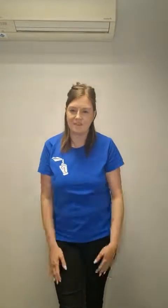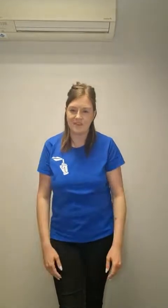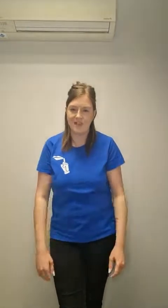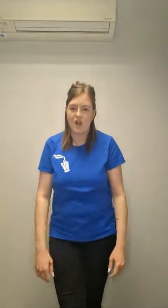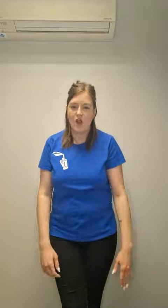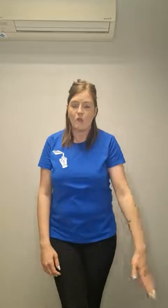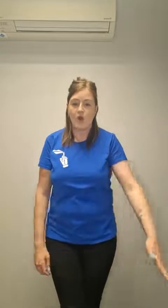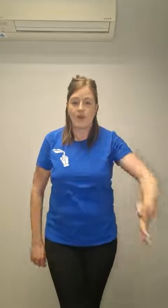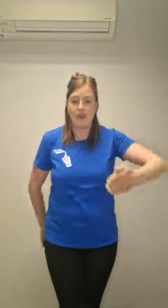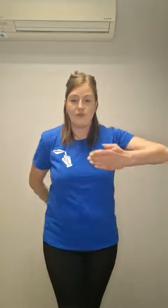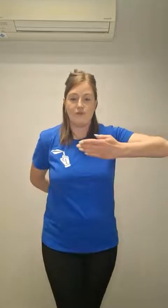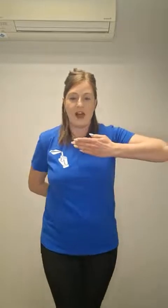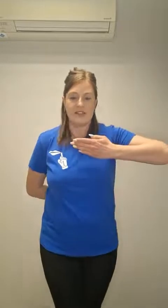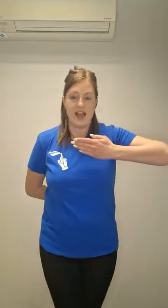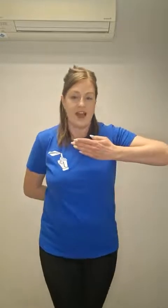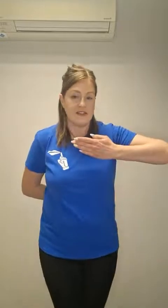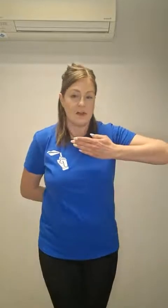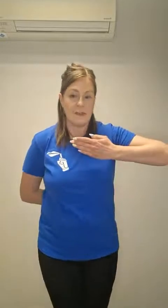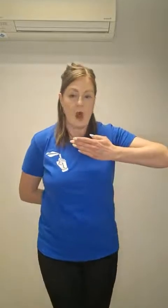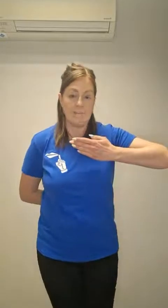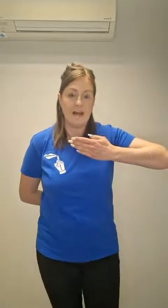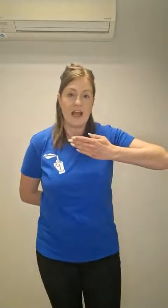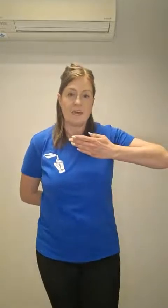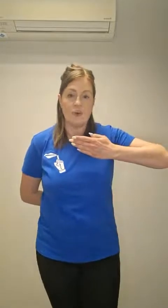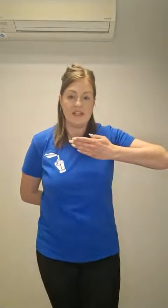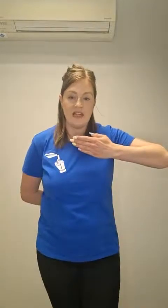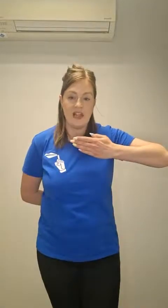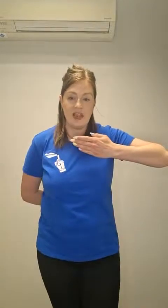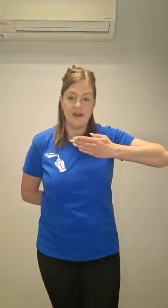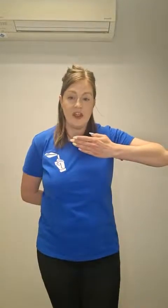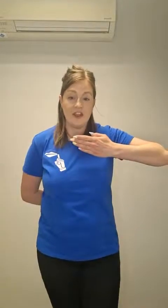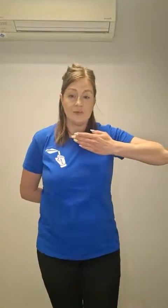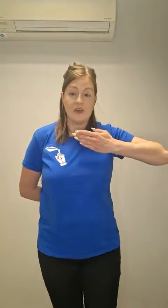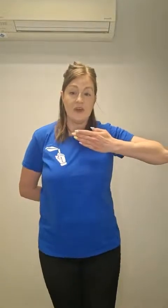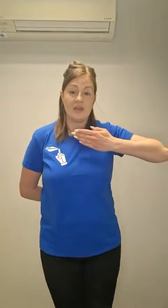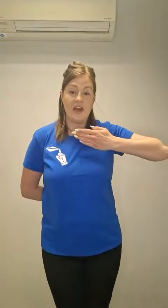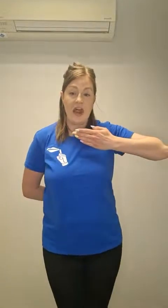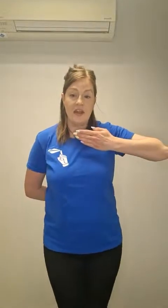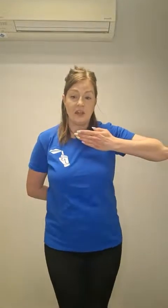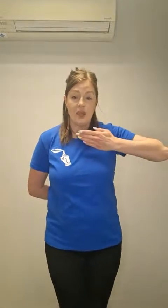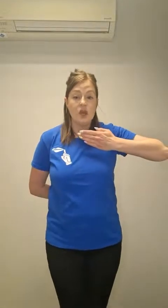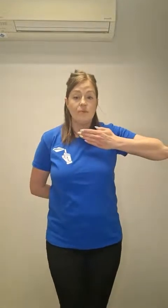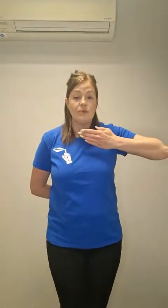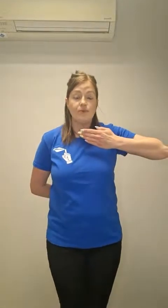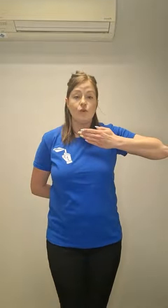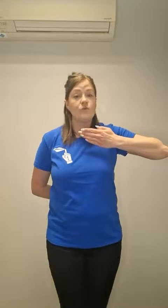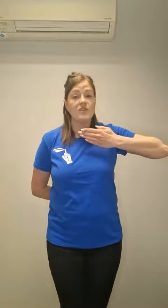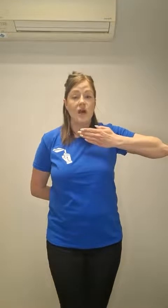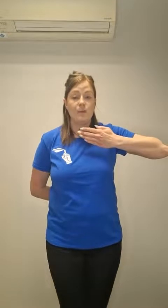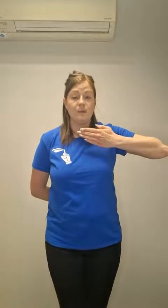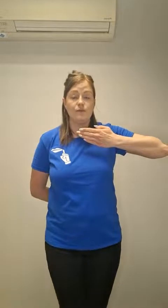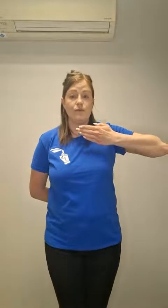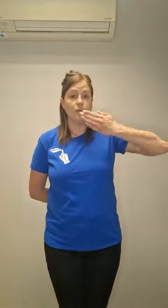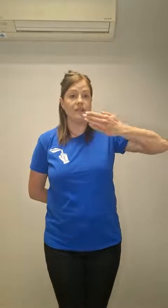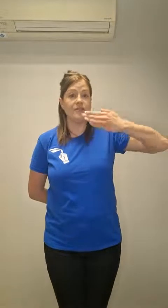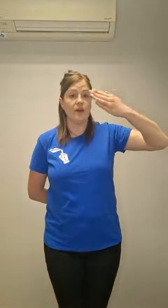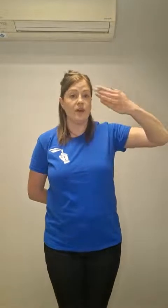Working flat hand, palm back pointing in front of our neck, moves forward and up in forward